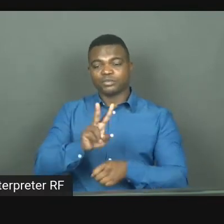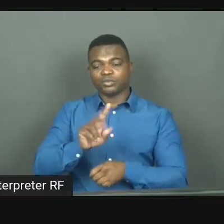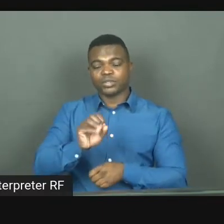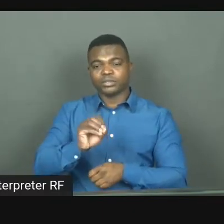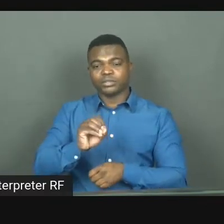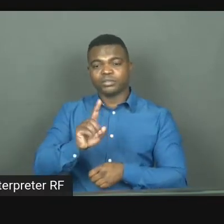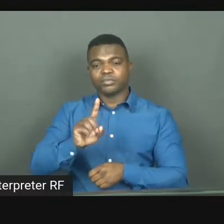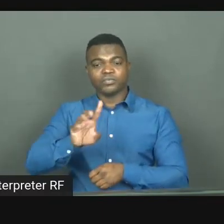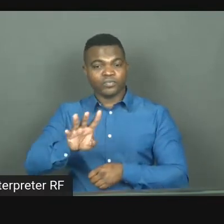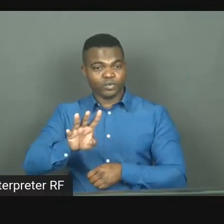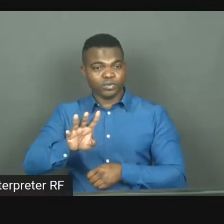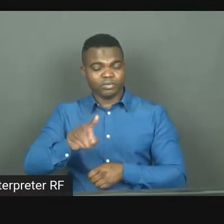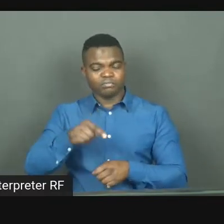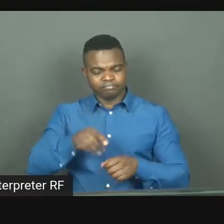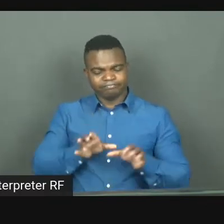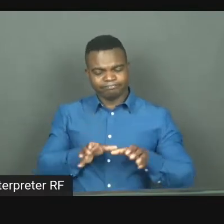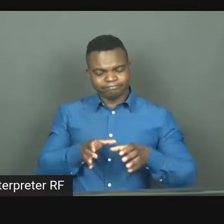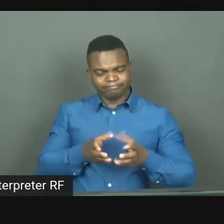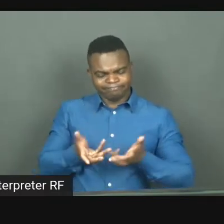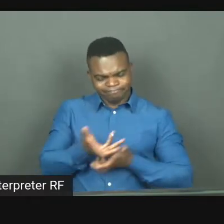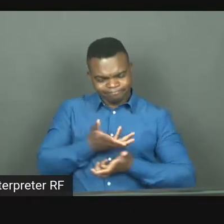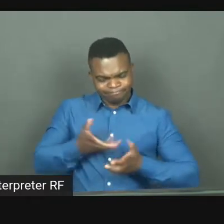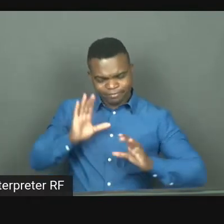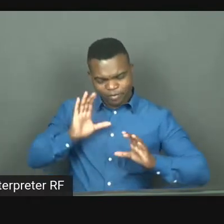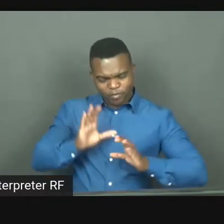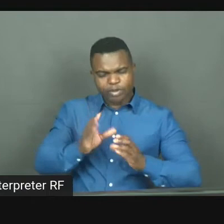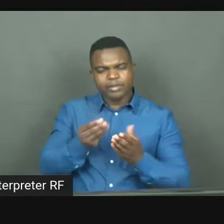cash? And if not now, when?